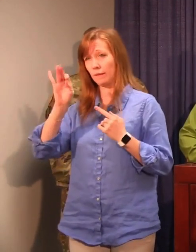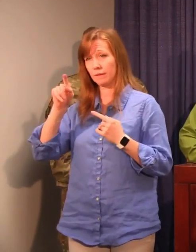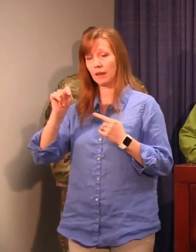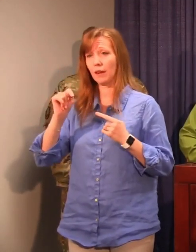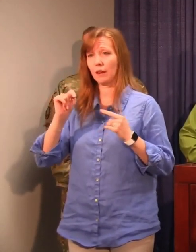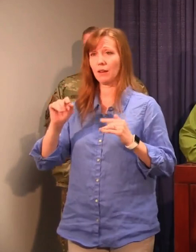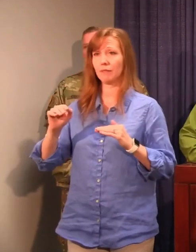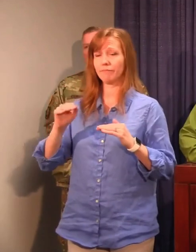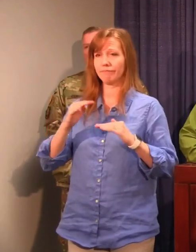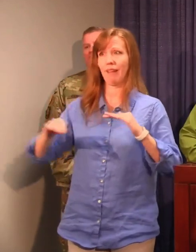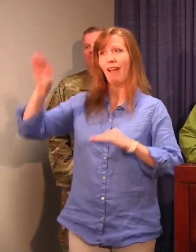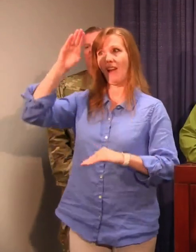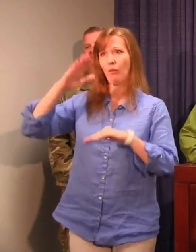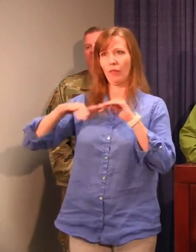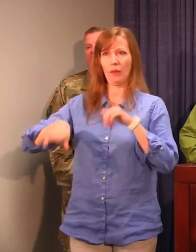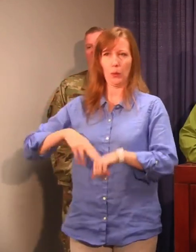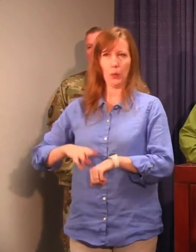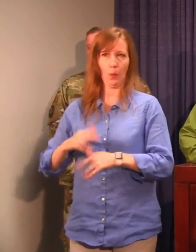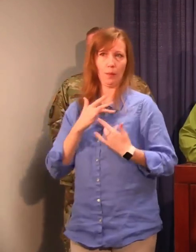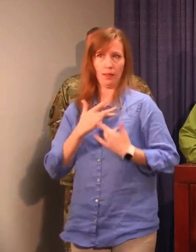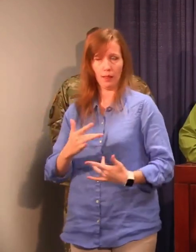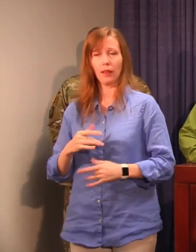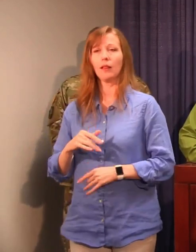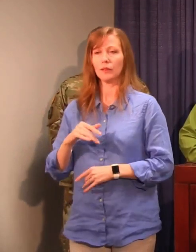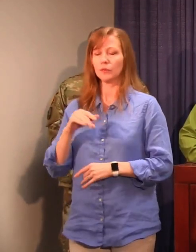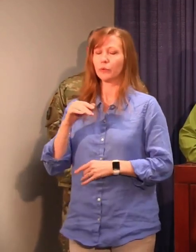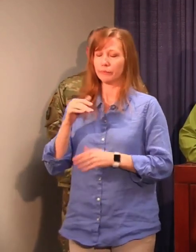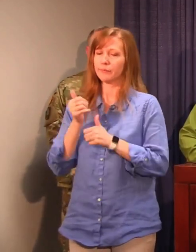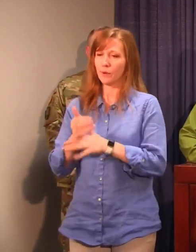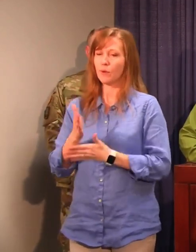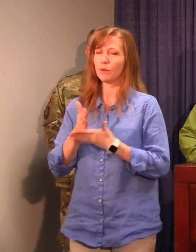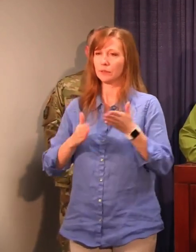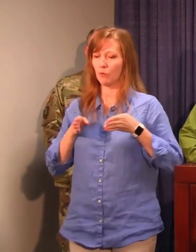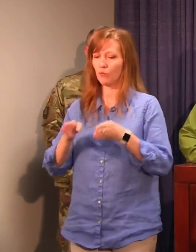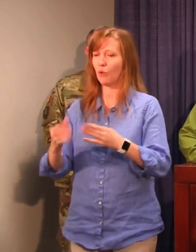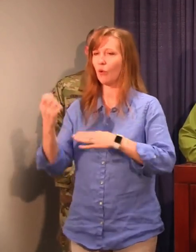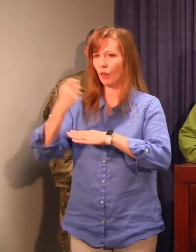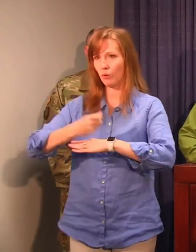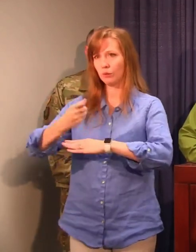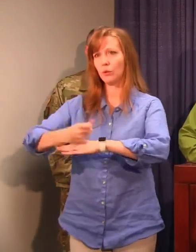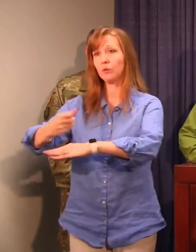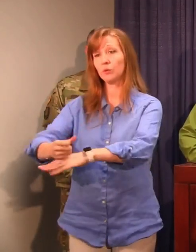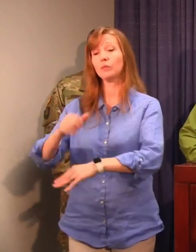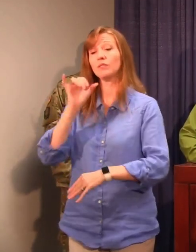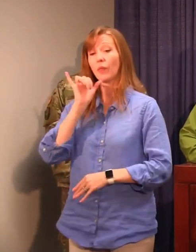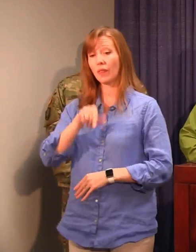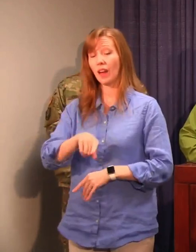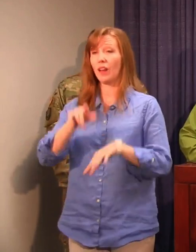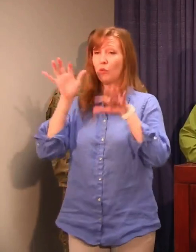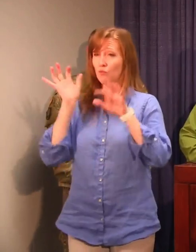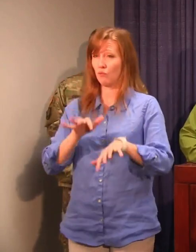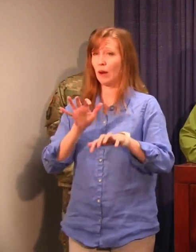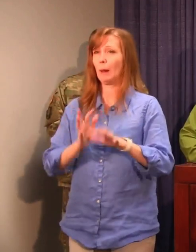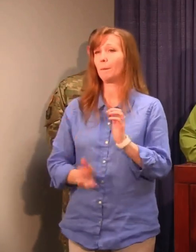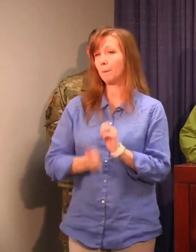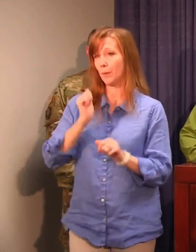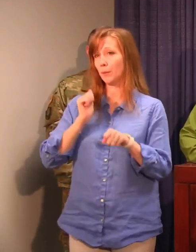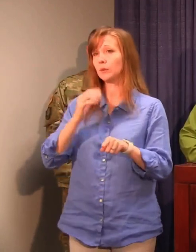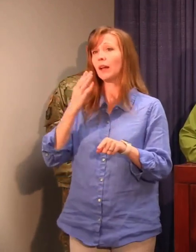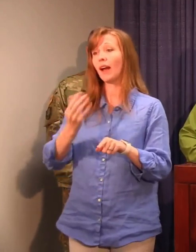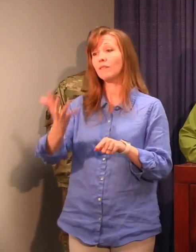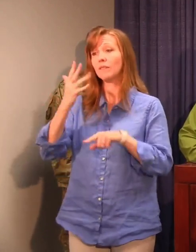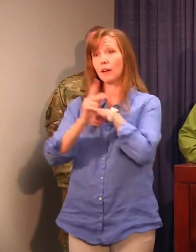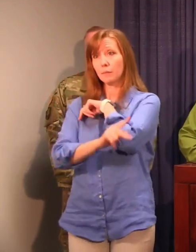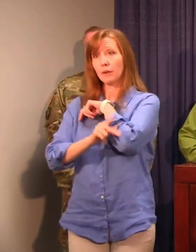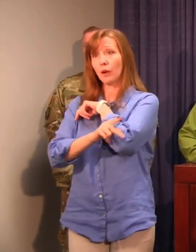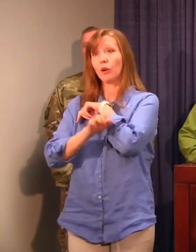road closures as a result. But that's where the rain has been the heaviest. That's also the 5 parishes where we've actually closed